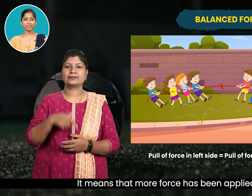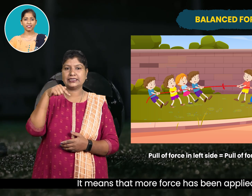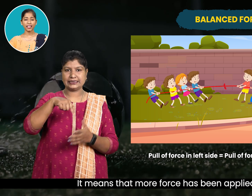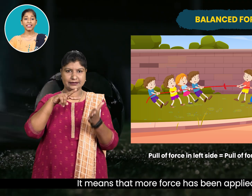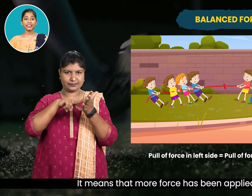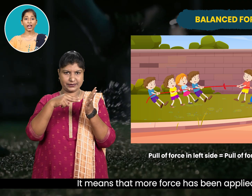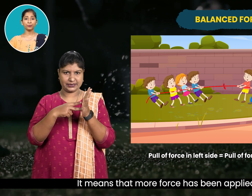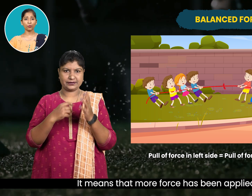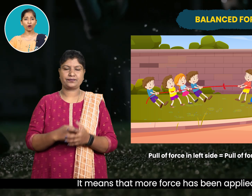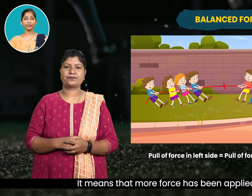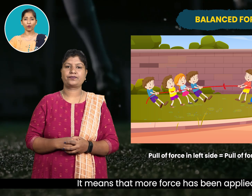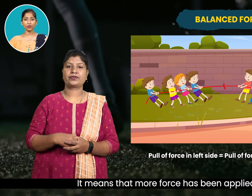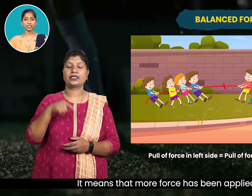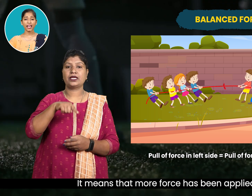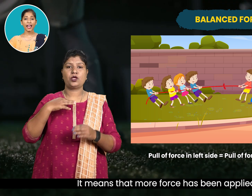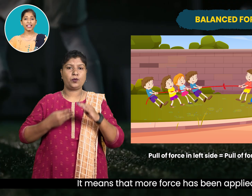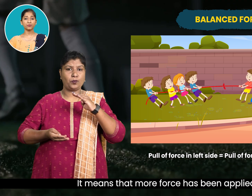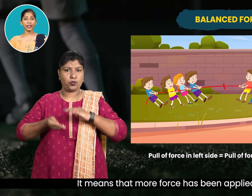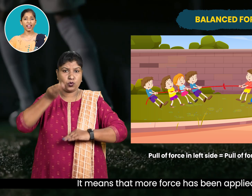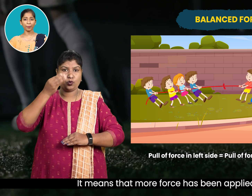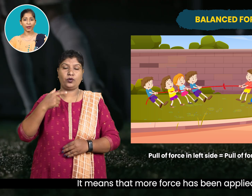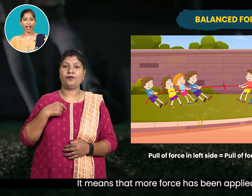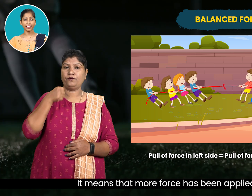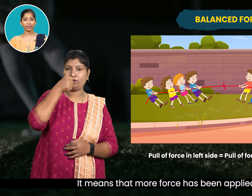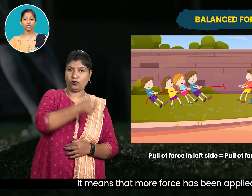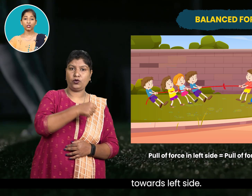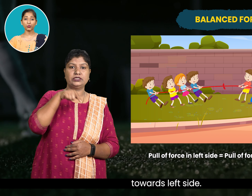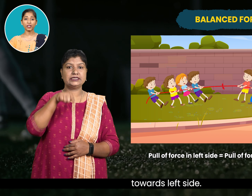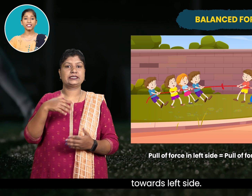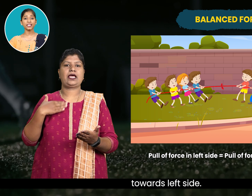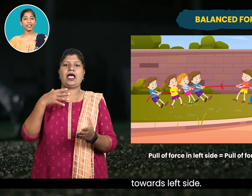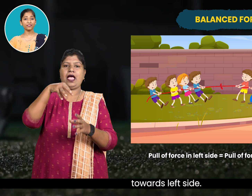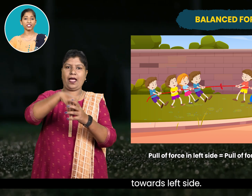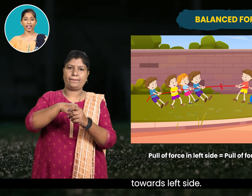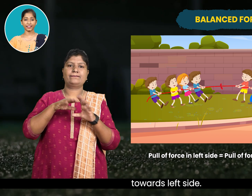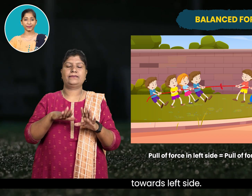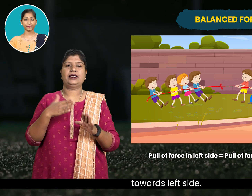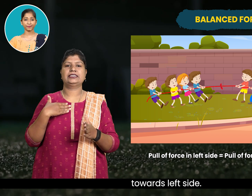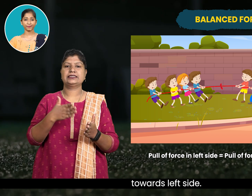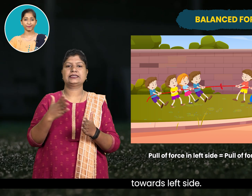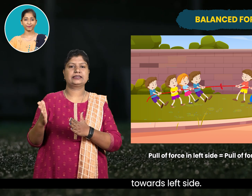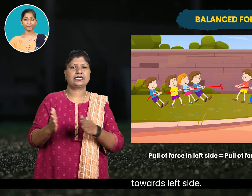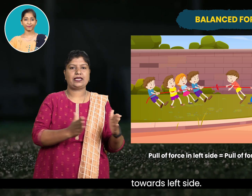means that more force has been applied towards left side.